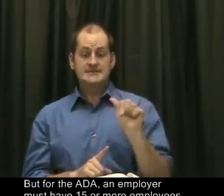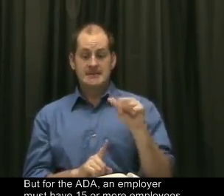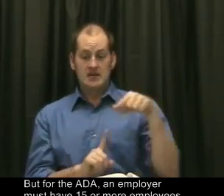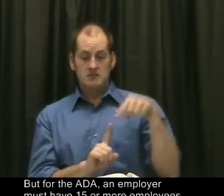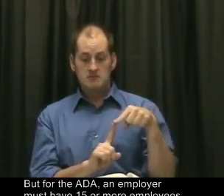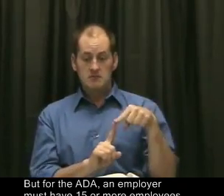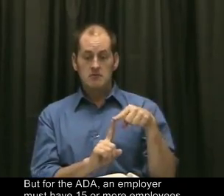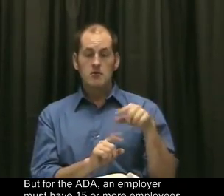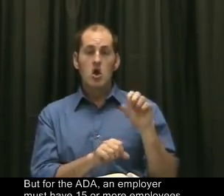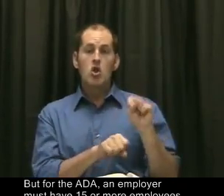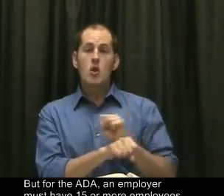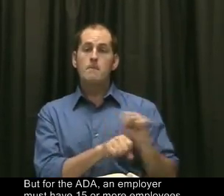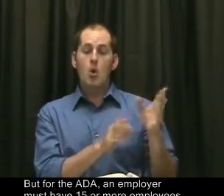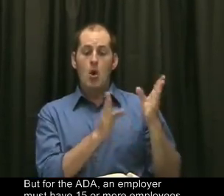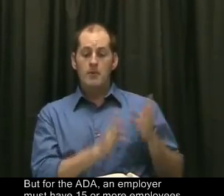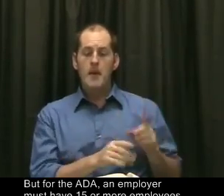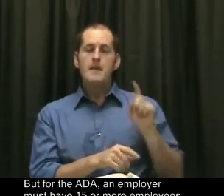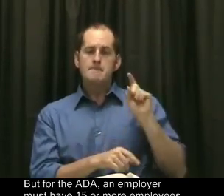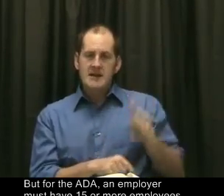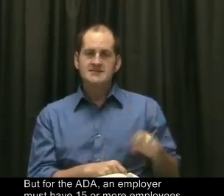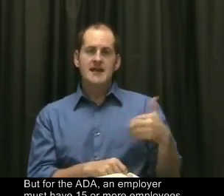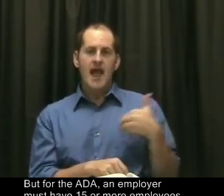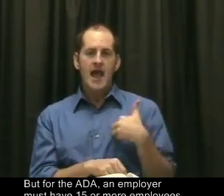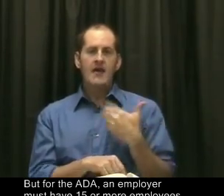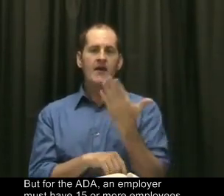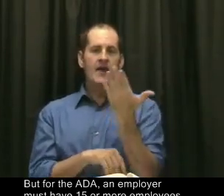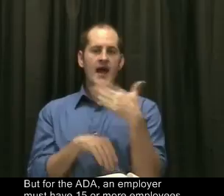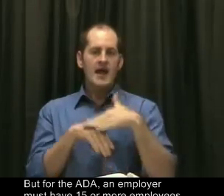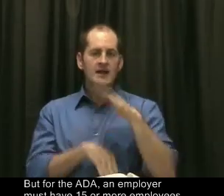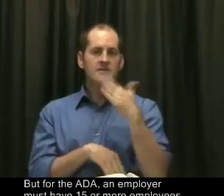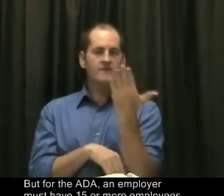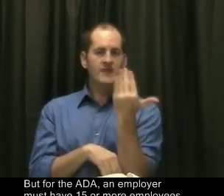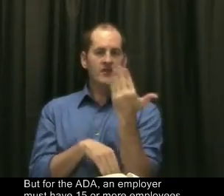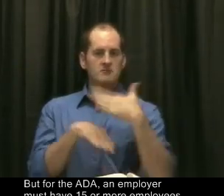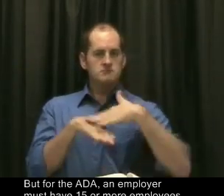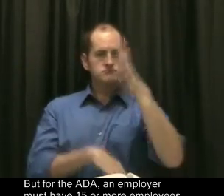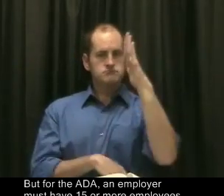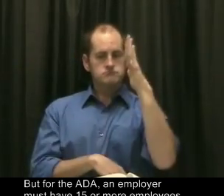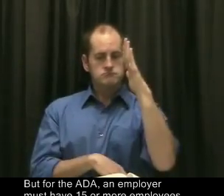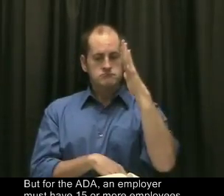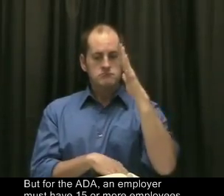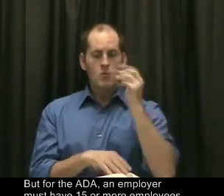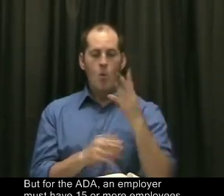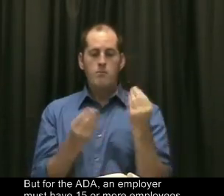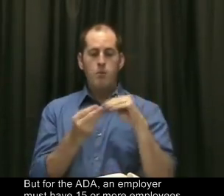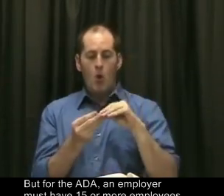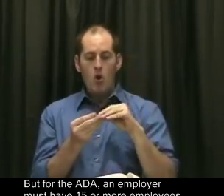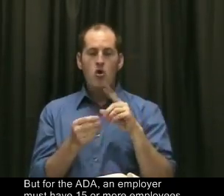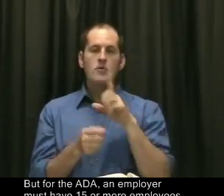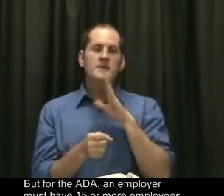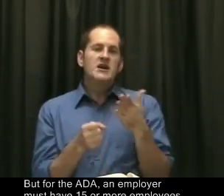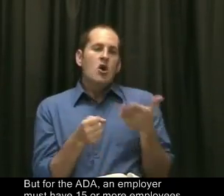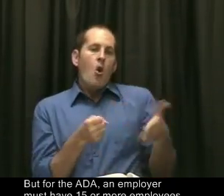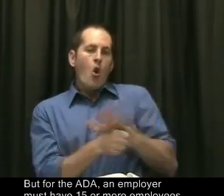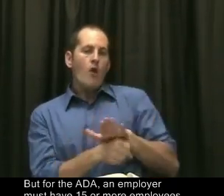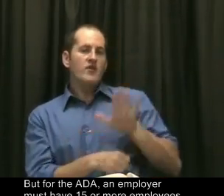But for the ADA, an employer must have 15 or more employees to be covered by the ADA.